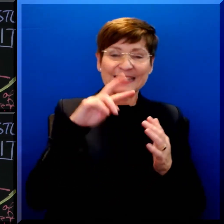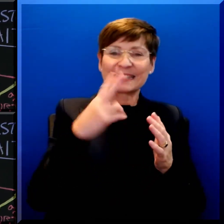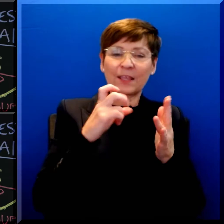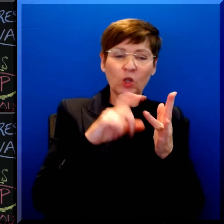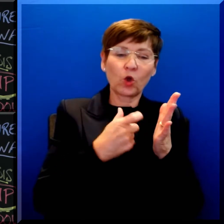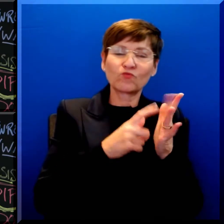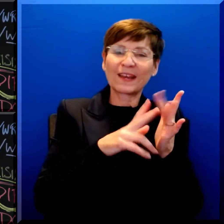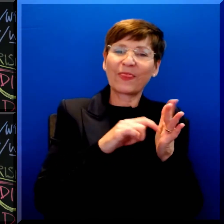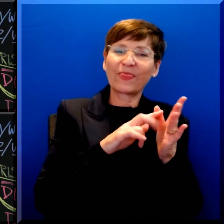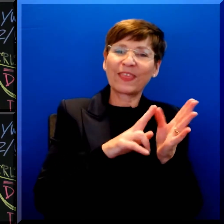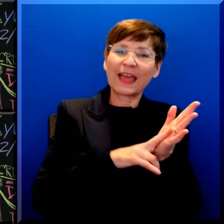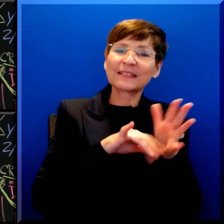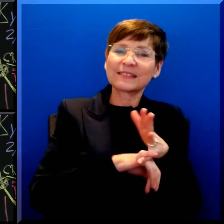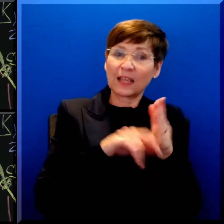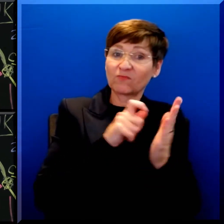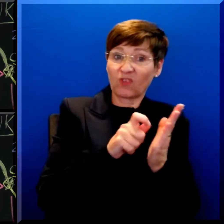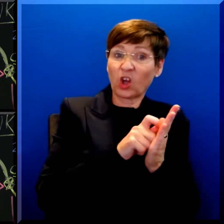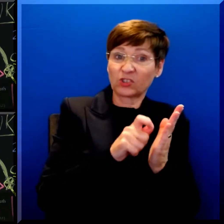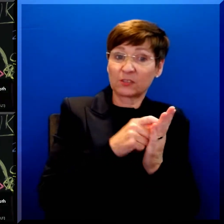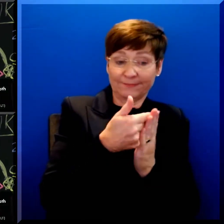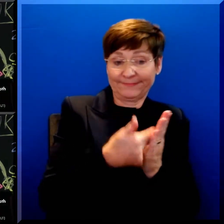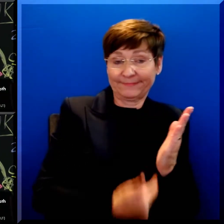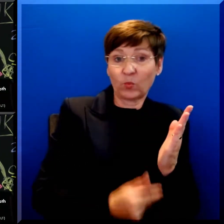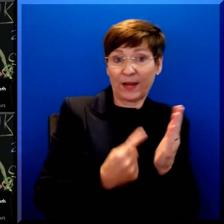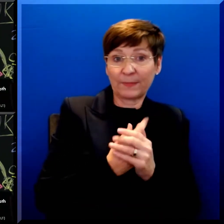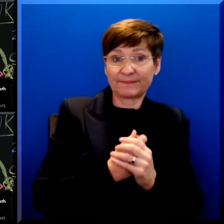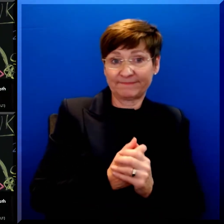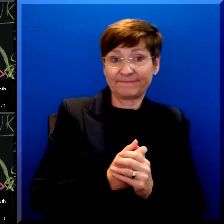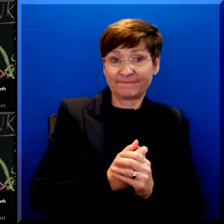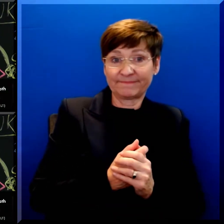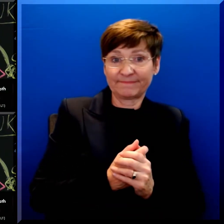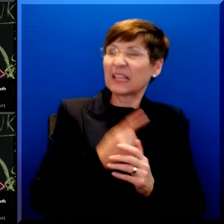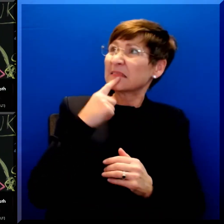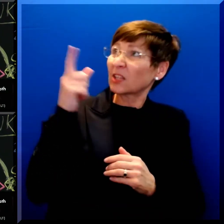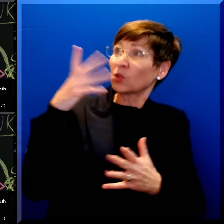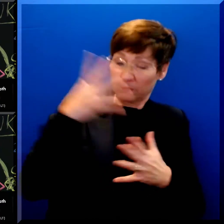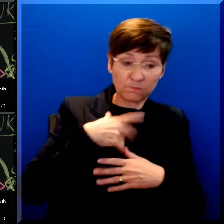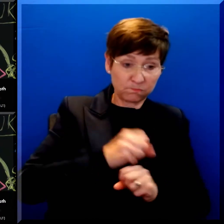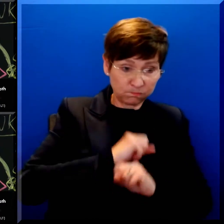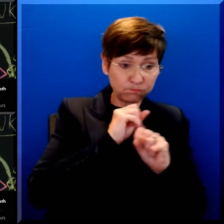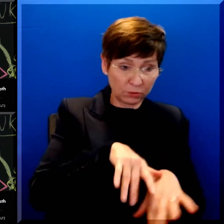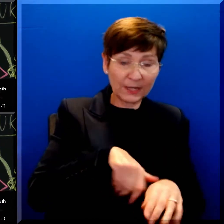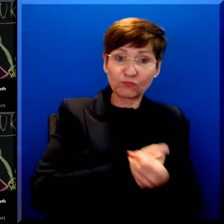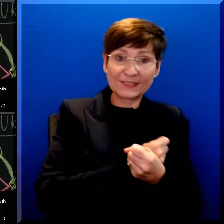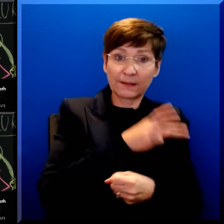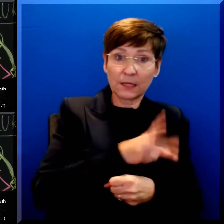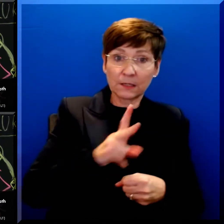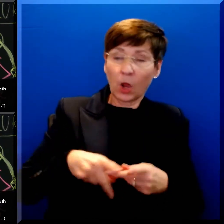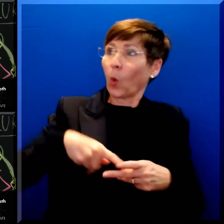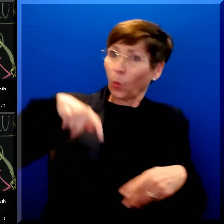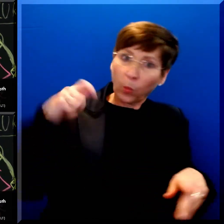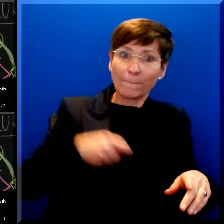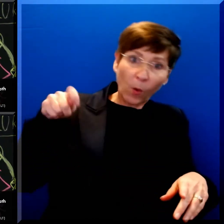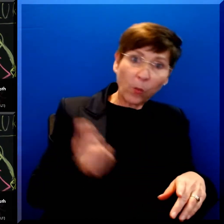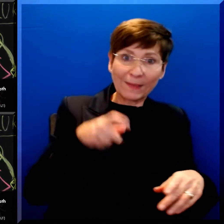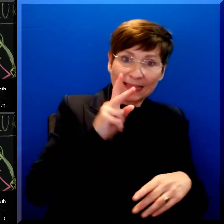to 2 Corinthians. He actually made a list of them. Paul writes this in his journal. He says, okay, let me go through it. I have been put in prison more often. I've been